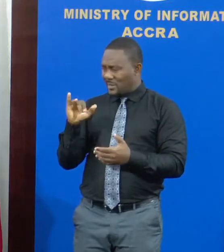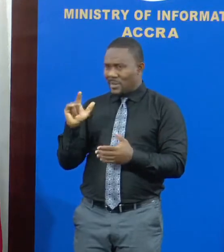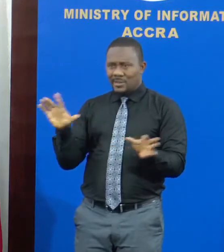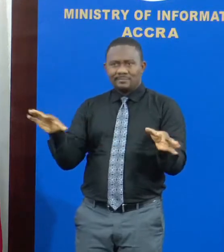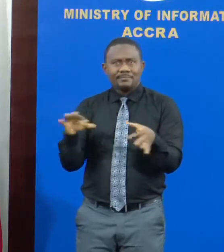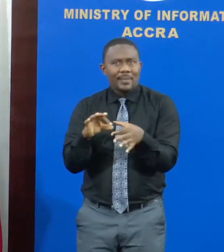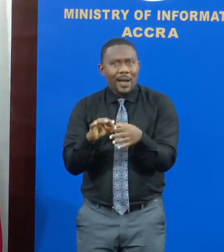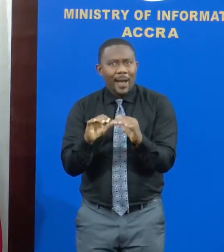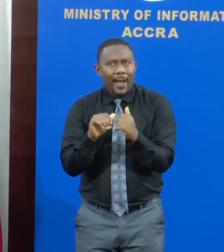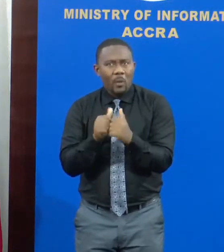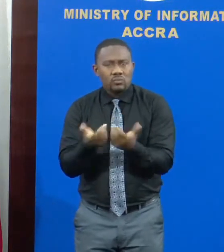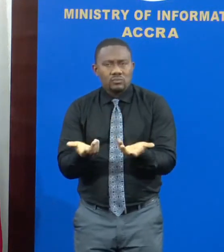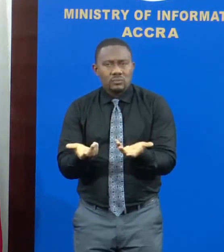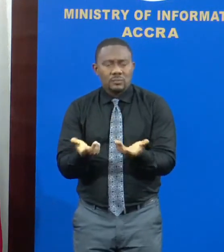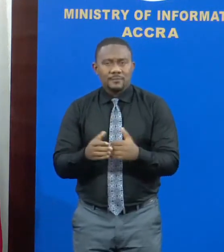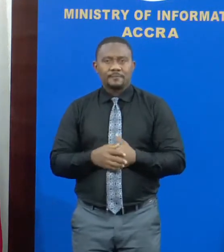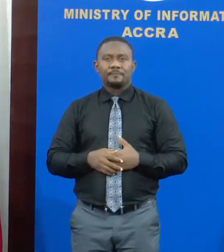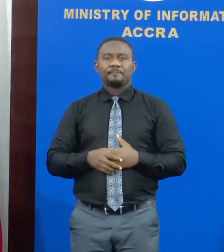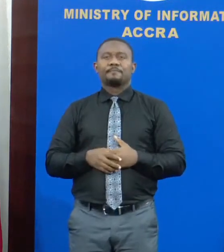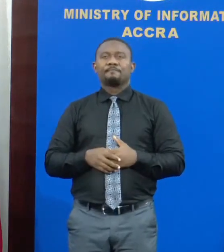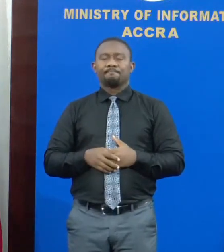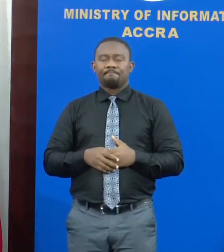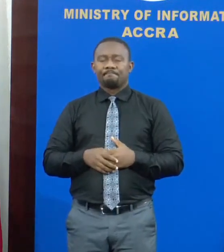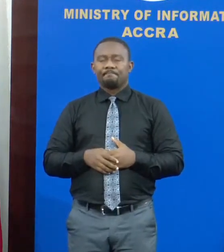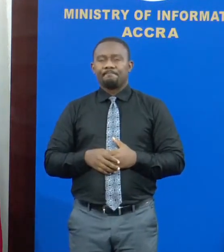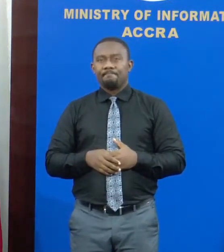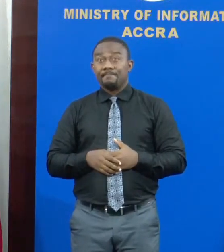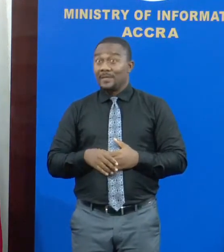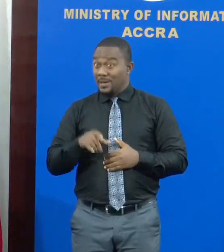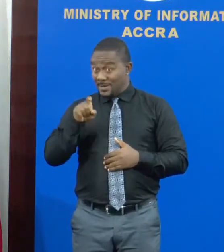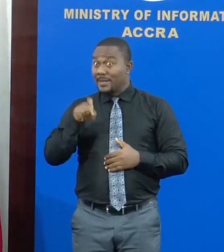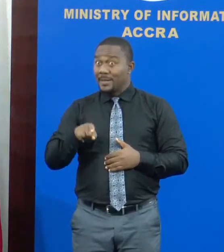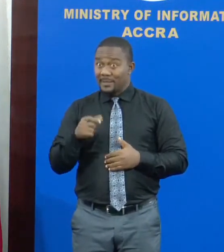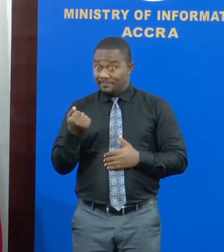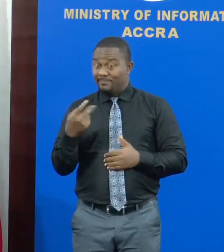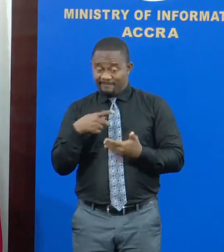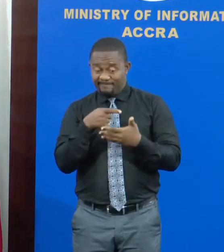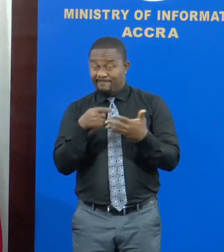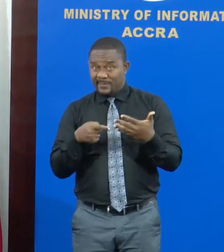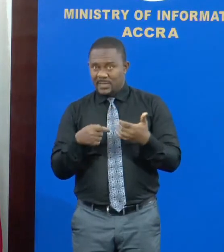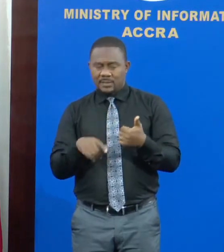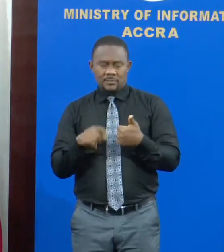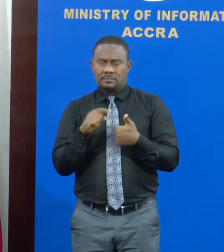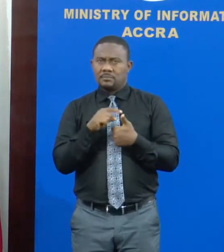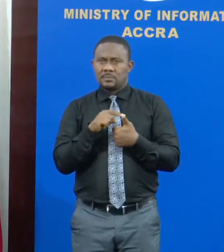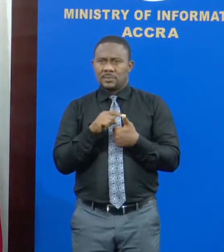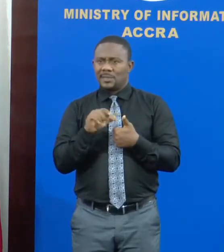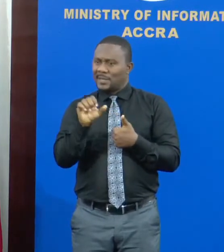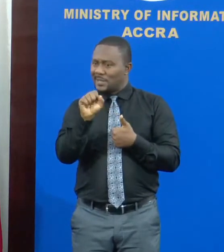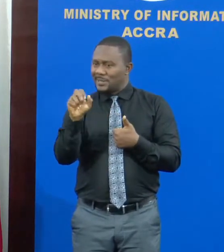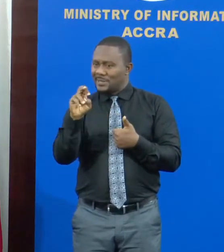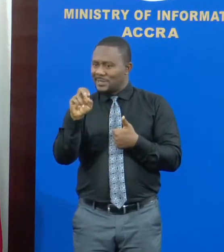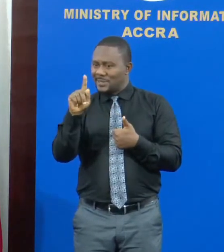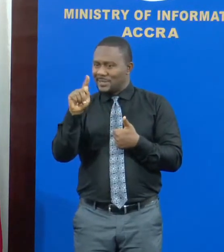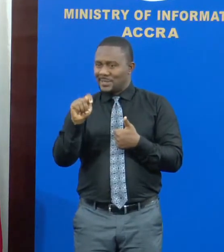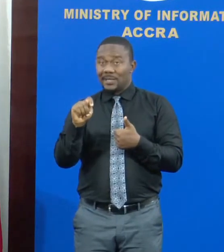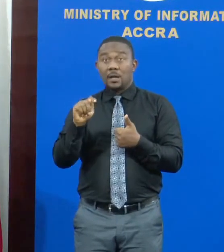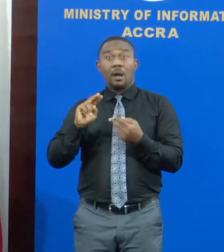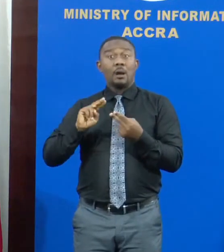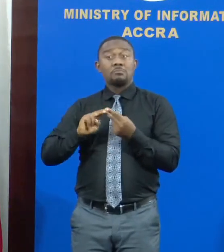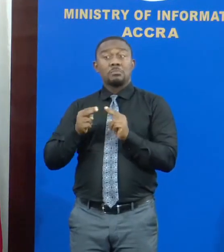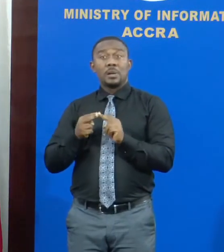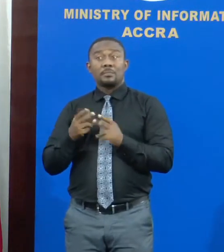You need a few things. One, you need your SSNIT number. Now, that